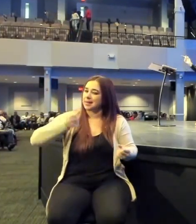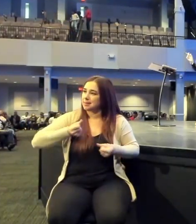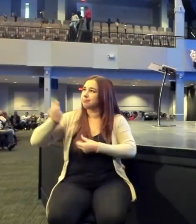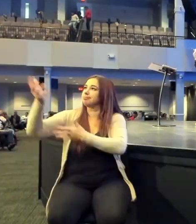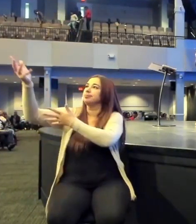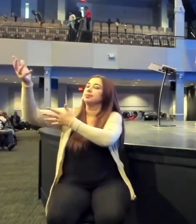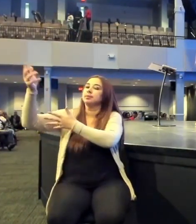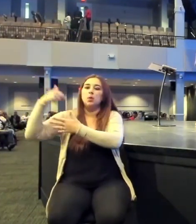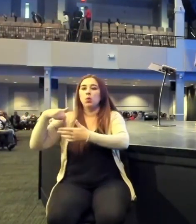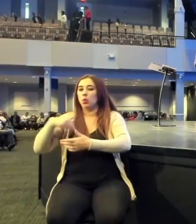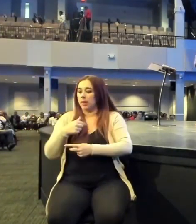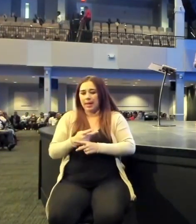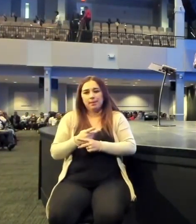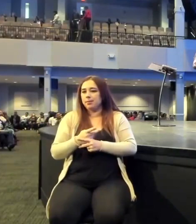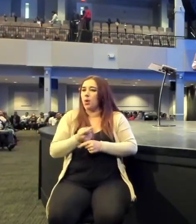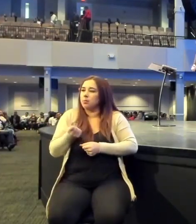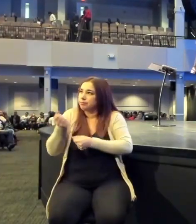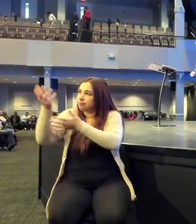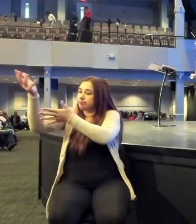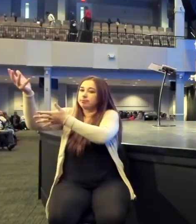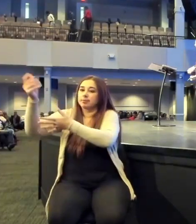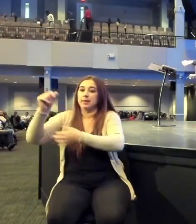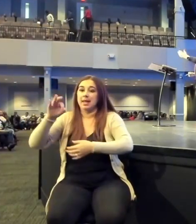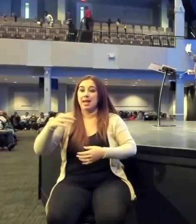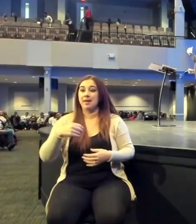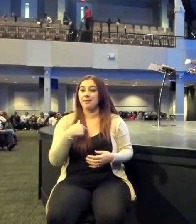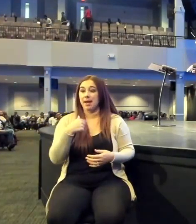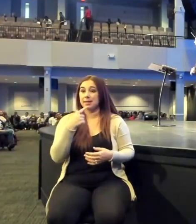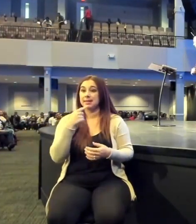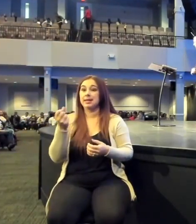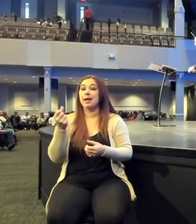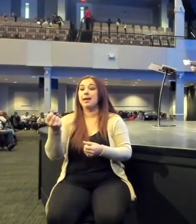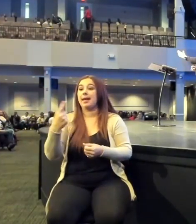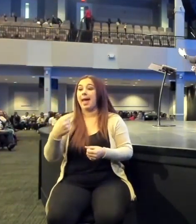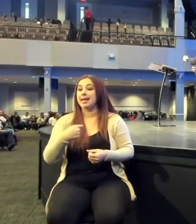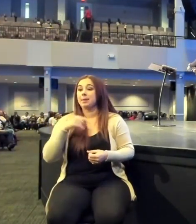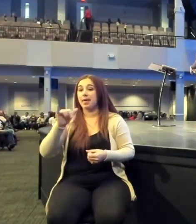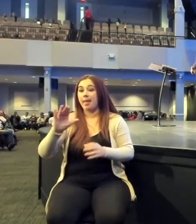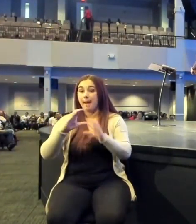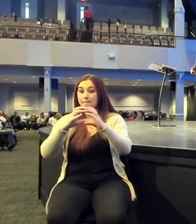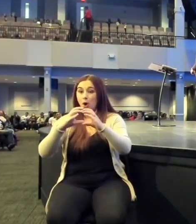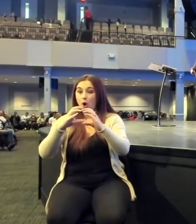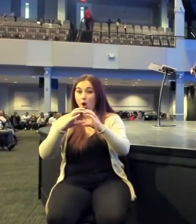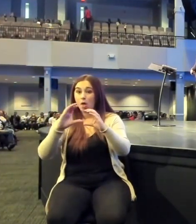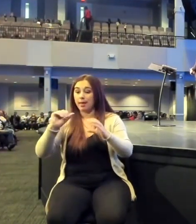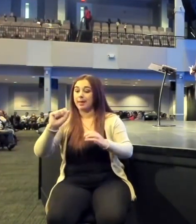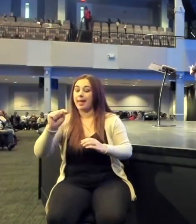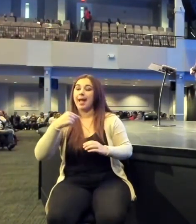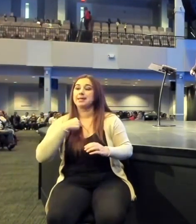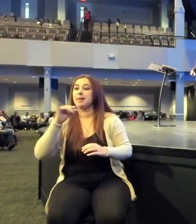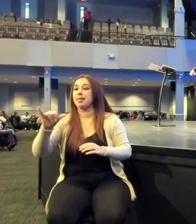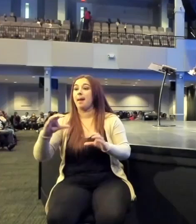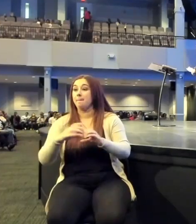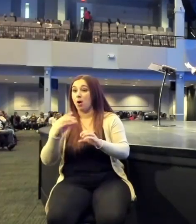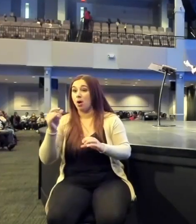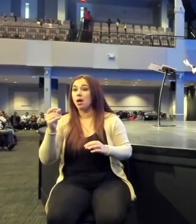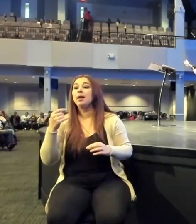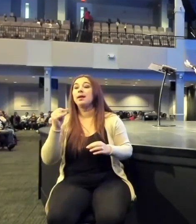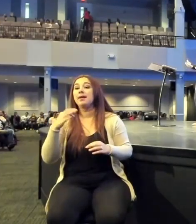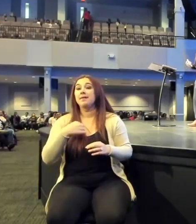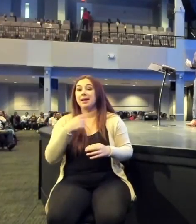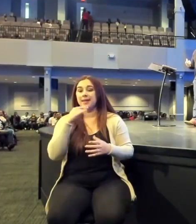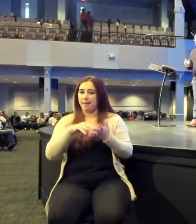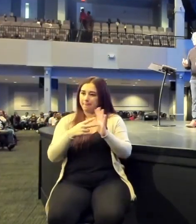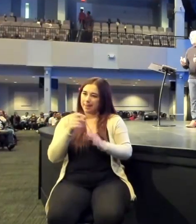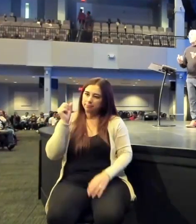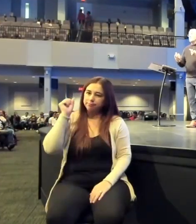of ourselves onto another. If I said, cast me that ball, if you had a ball in your hand, and I said, cast me that ball, what would it